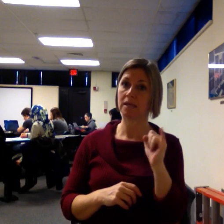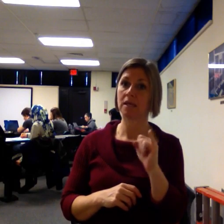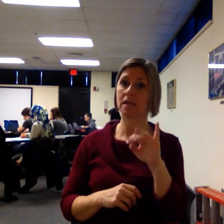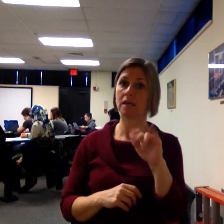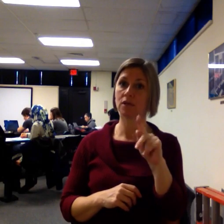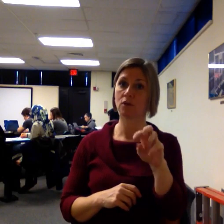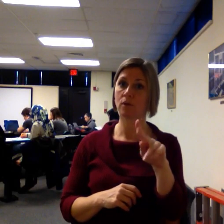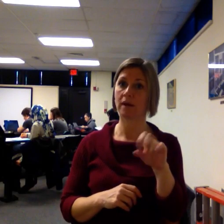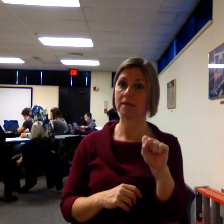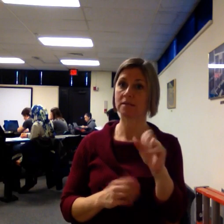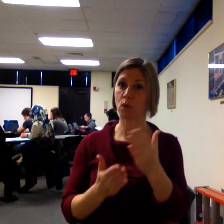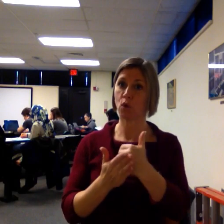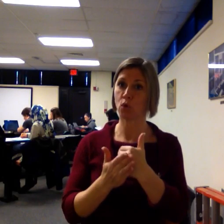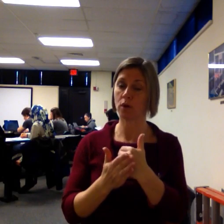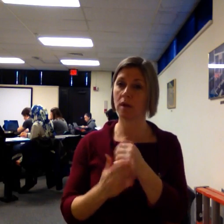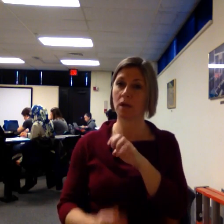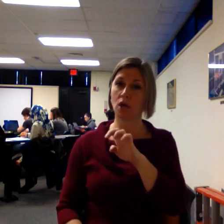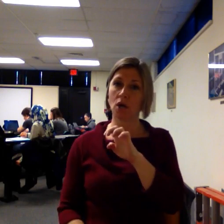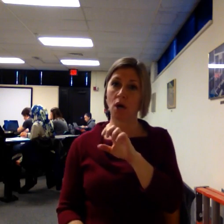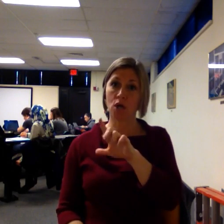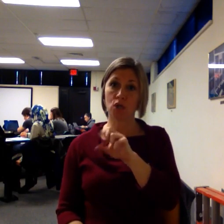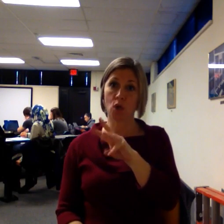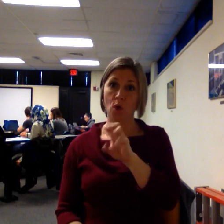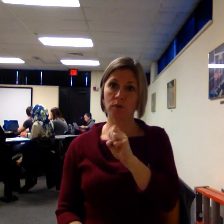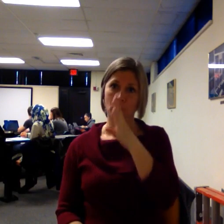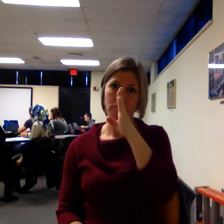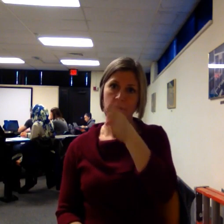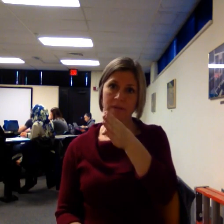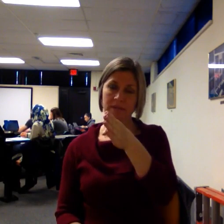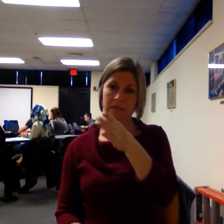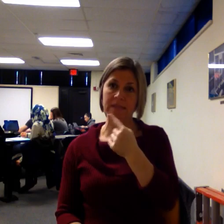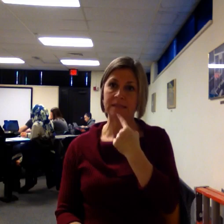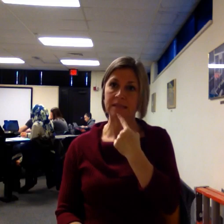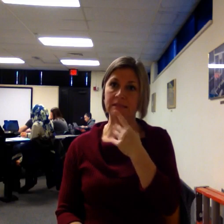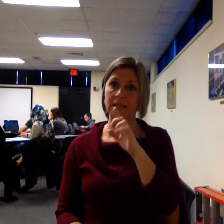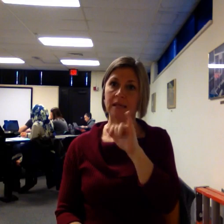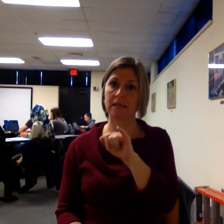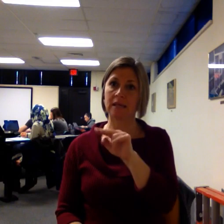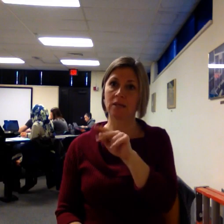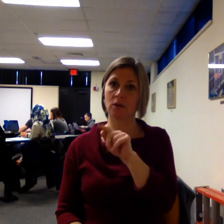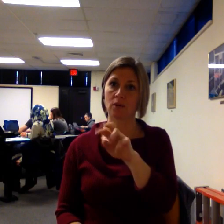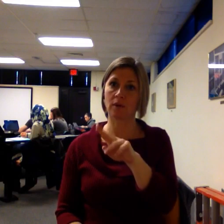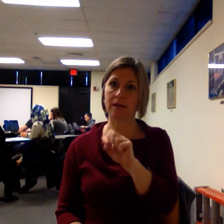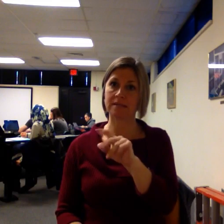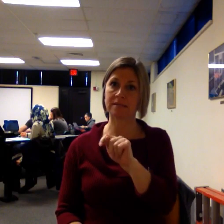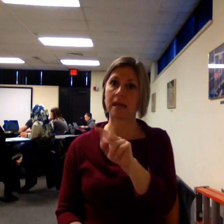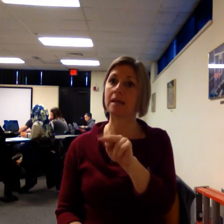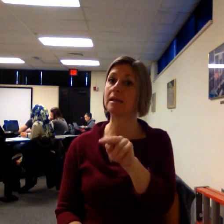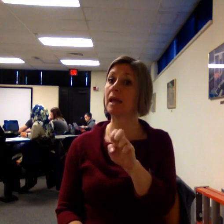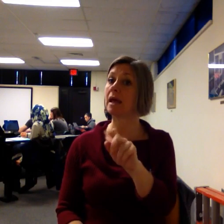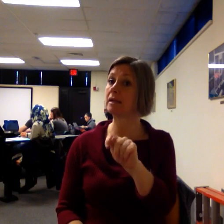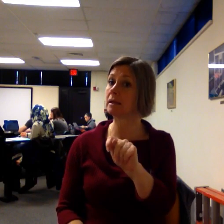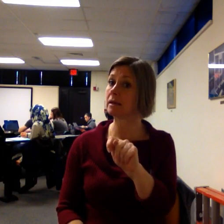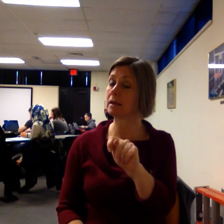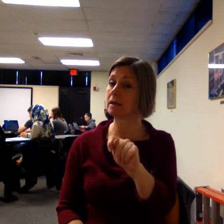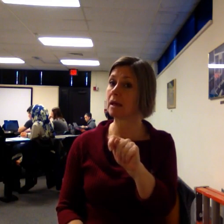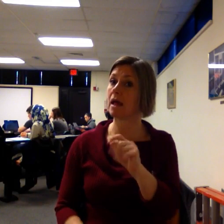With Lowe's, it's a little straightforward because it says interest net. So what's happening there is they're netting their interest income with their